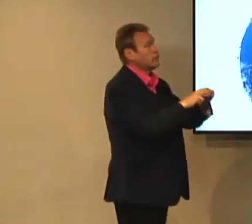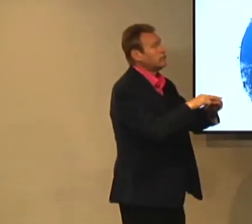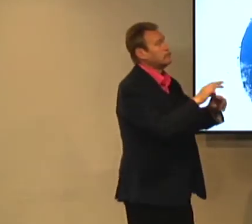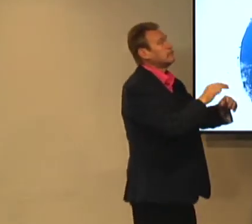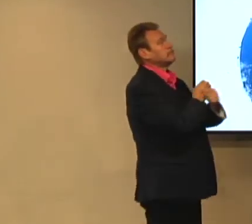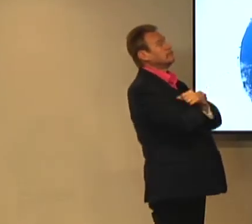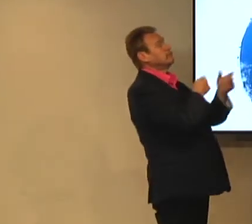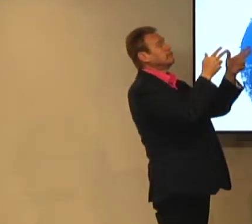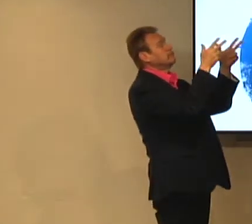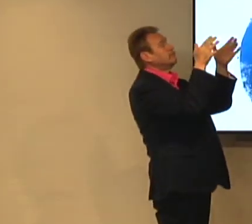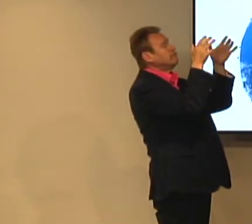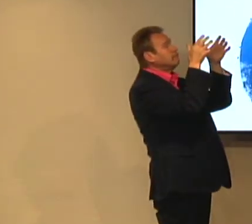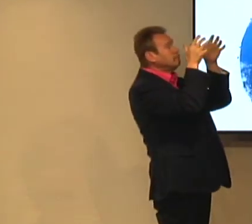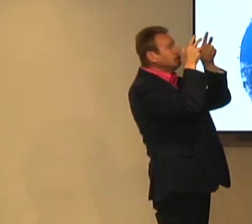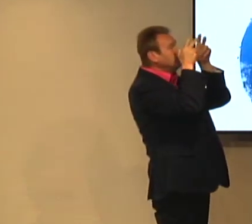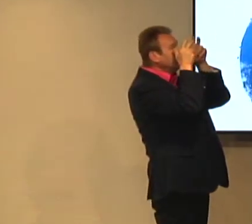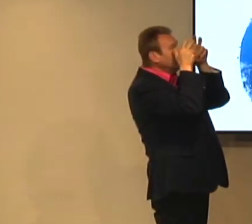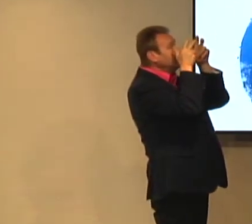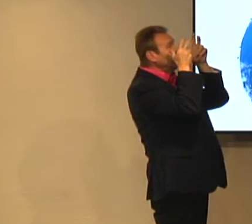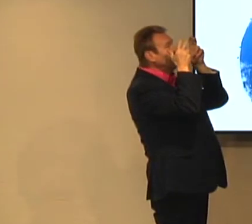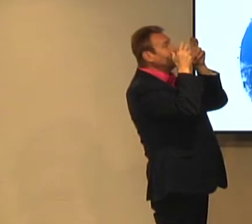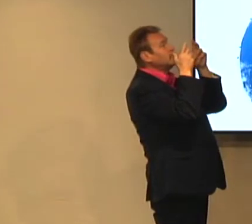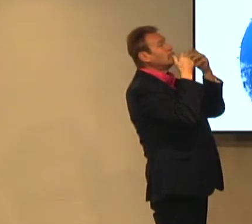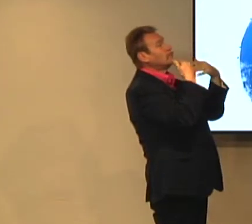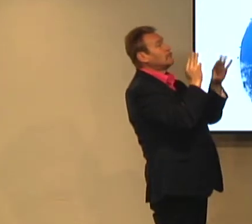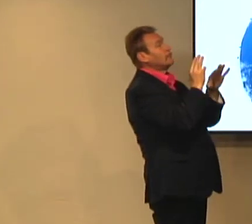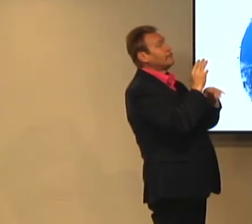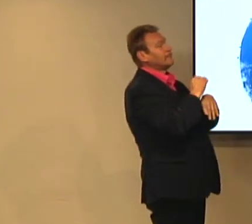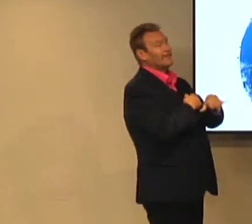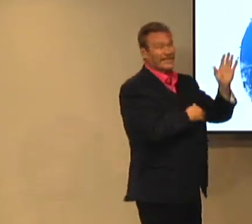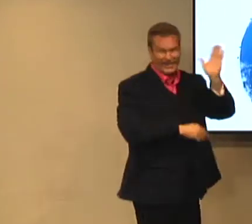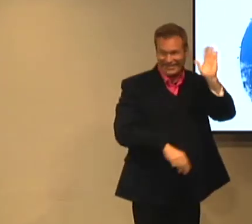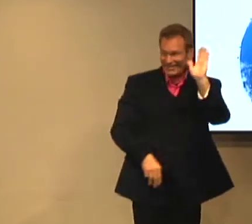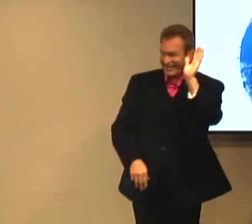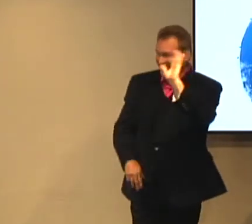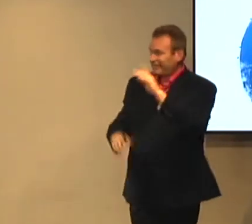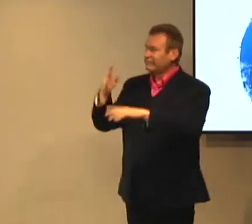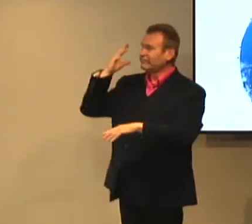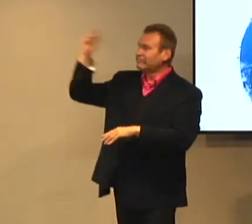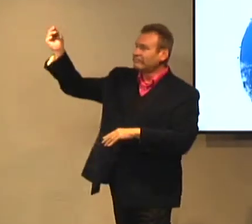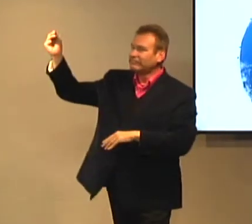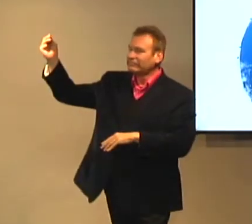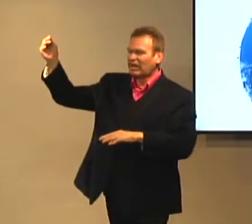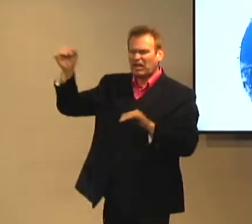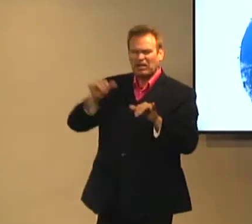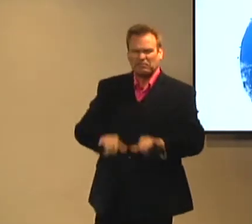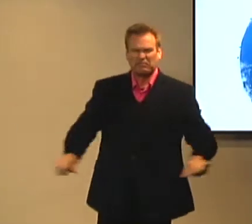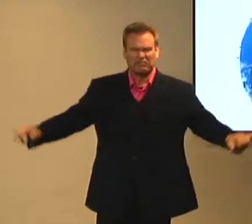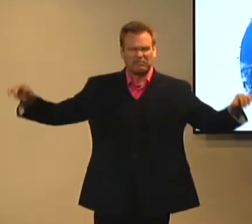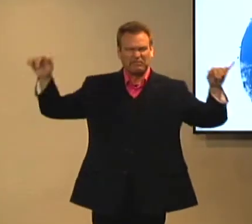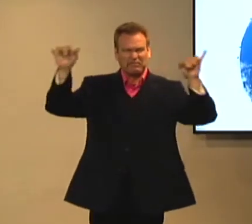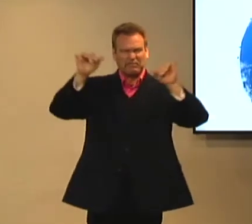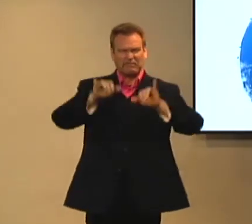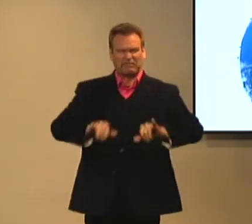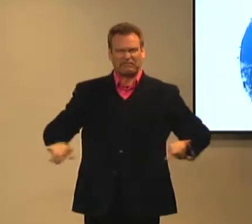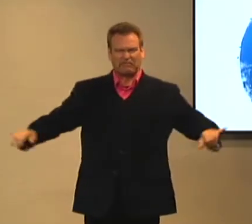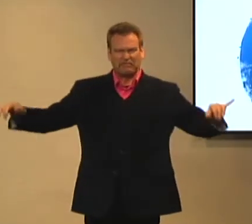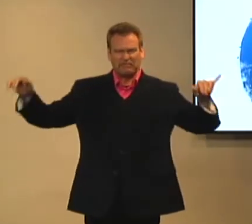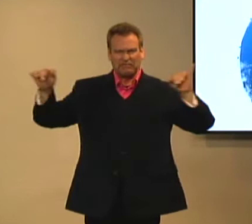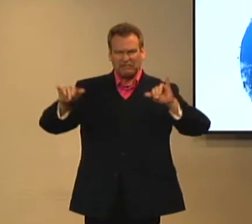Like, it's like when you're driving in your car, and, you know, you just sort of see things, and then you see people, and you say hi, and then you